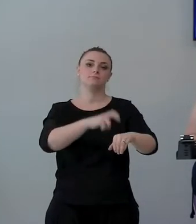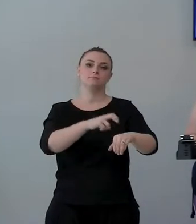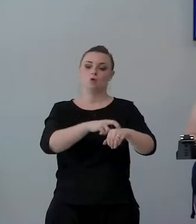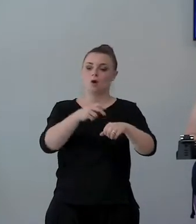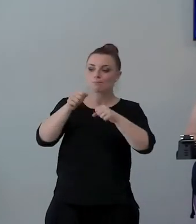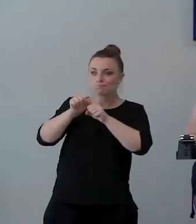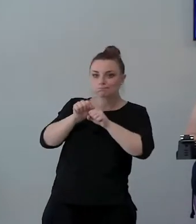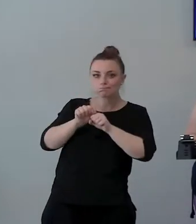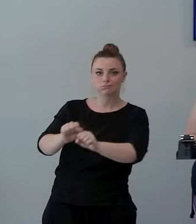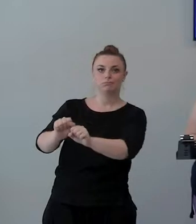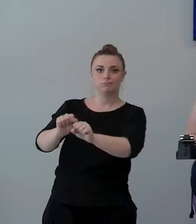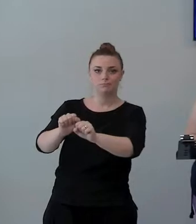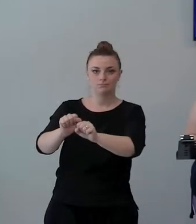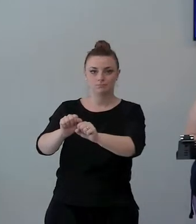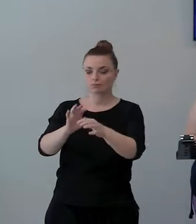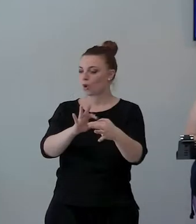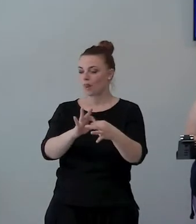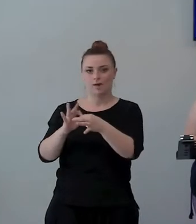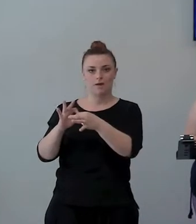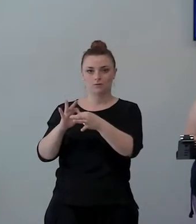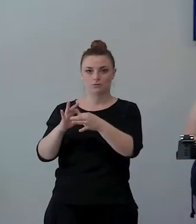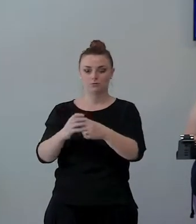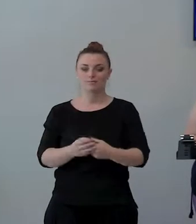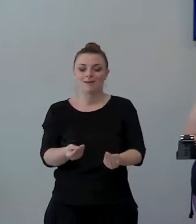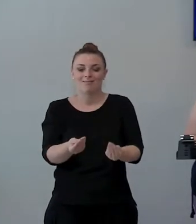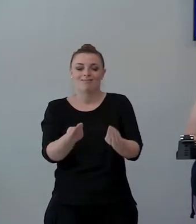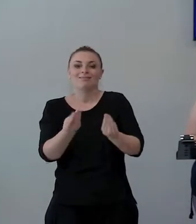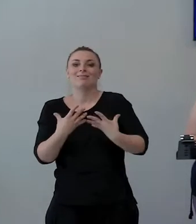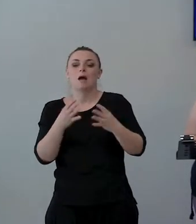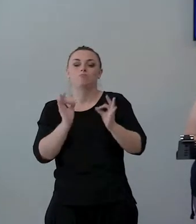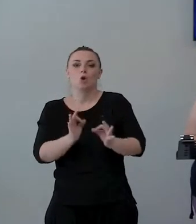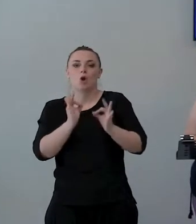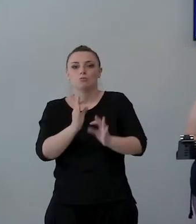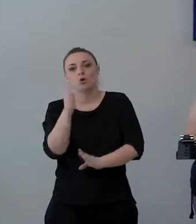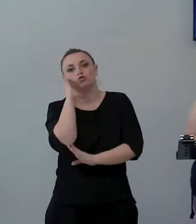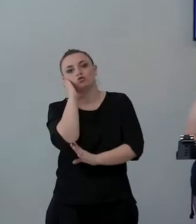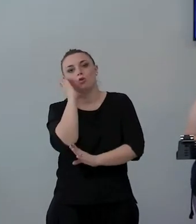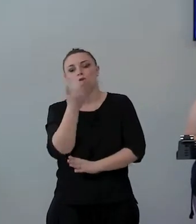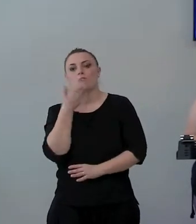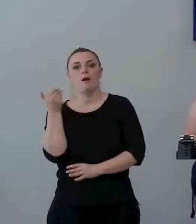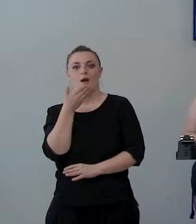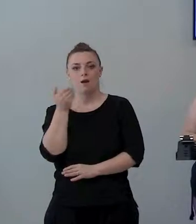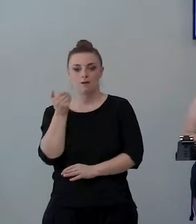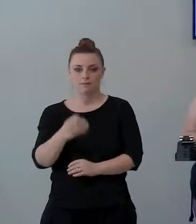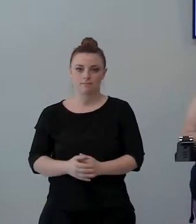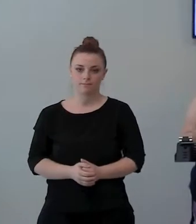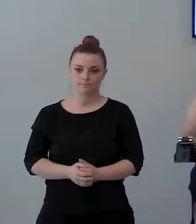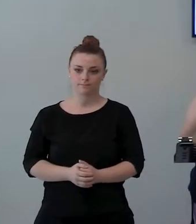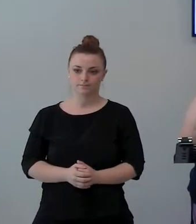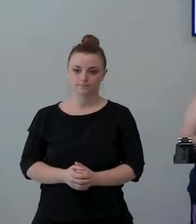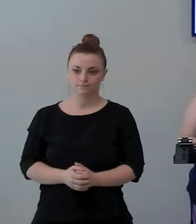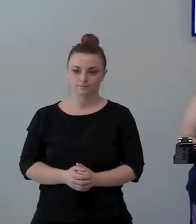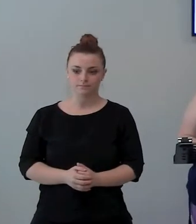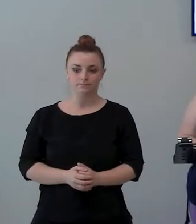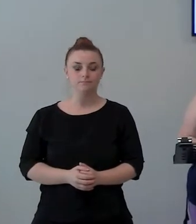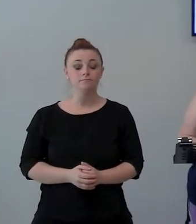isn't able to sleep is strictly correlated to the therapies that she's going through. Ma noi